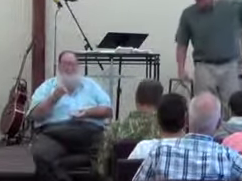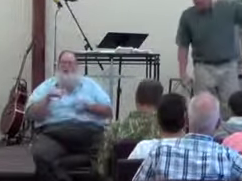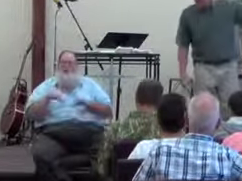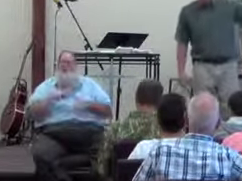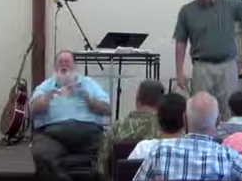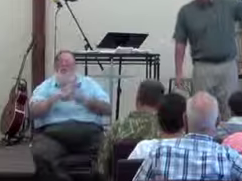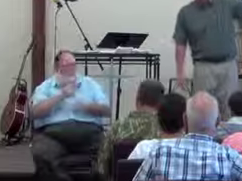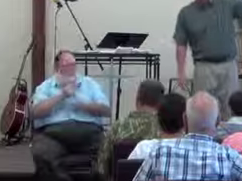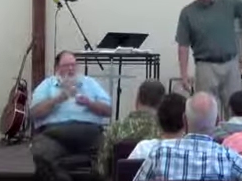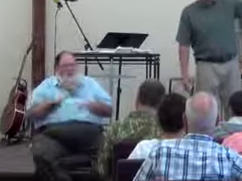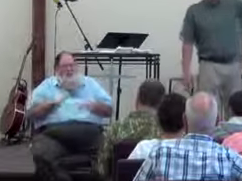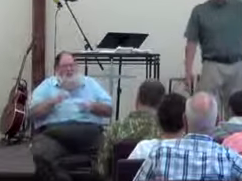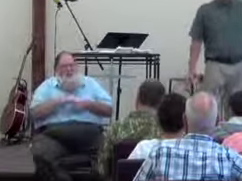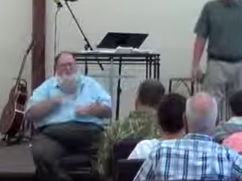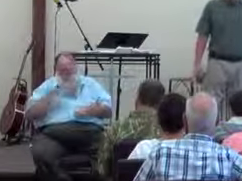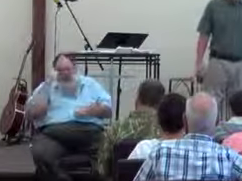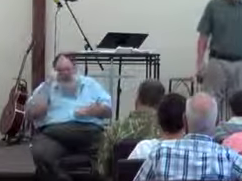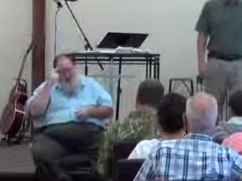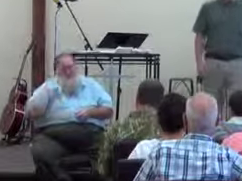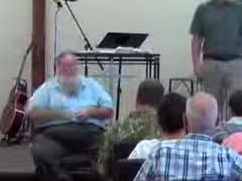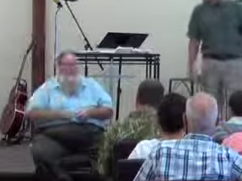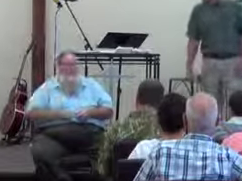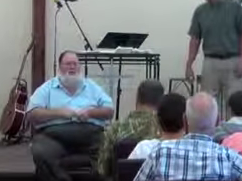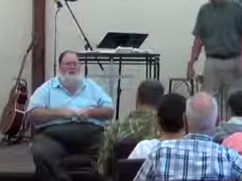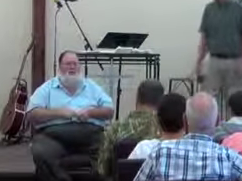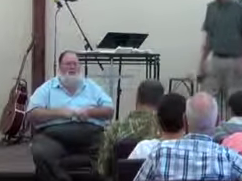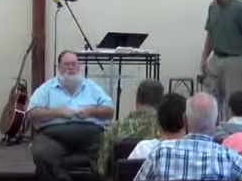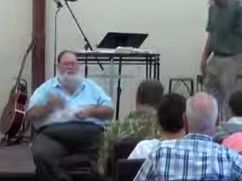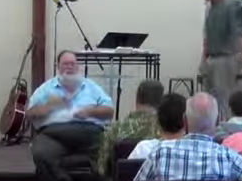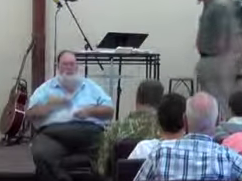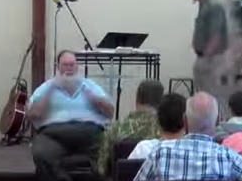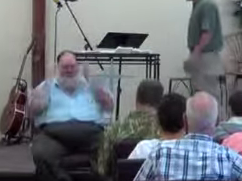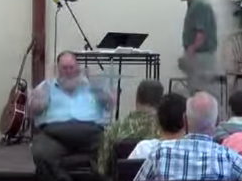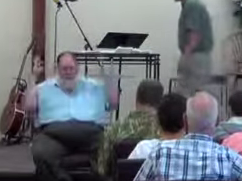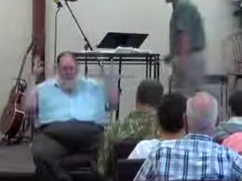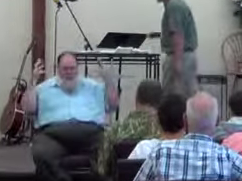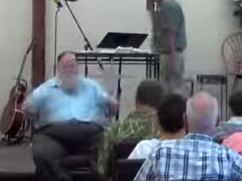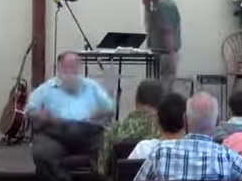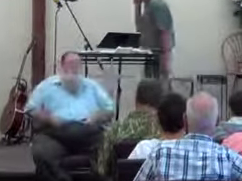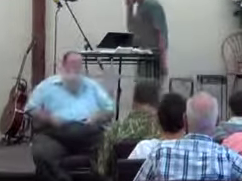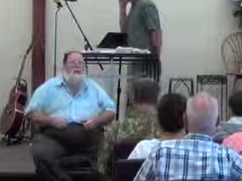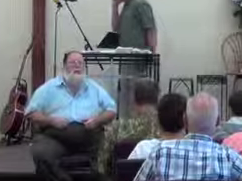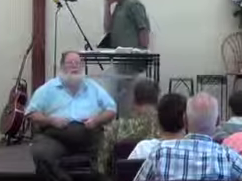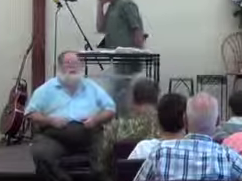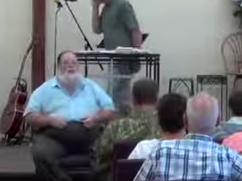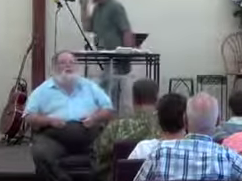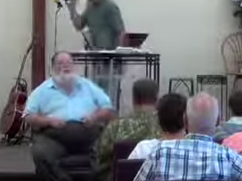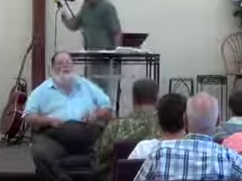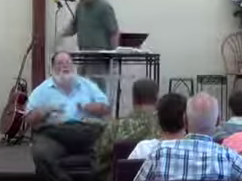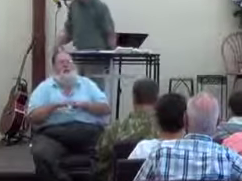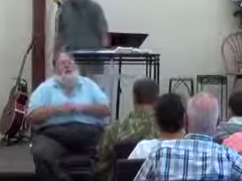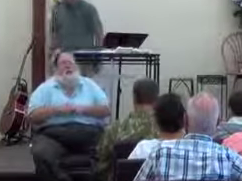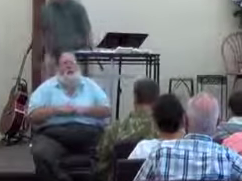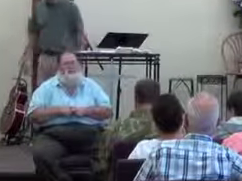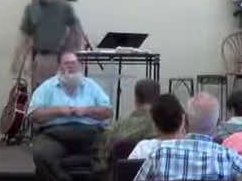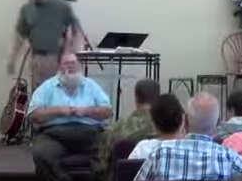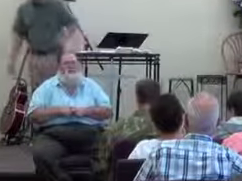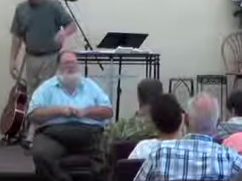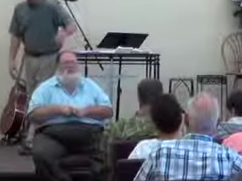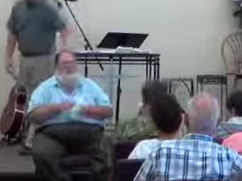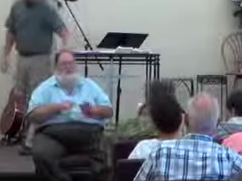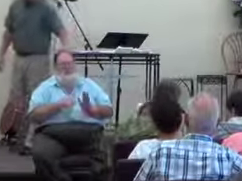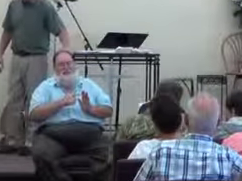right things in my mind. And we get puffed up. You know, it's like the lawyer, or the lawyer actually opened up a